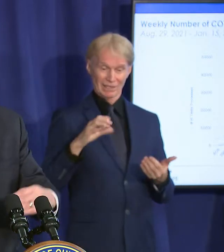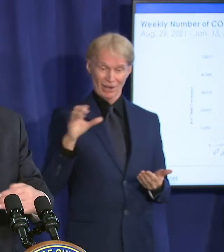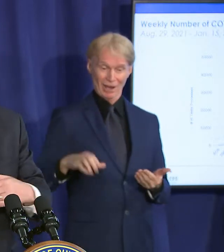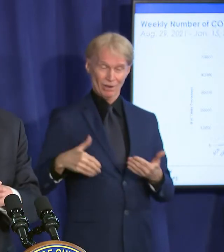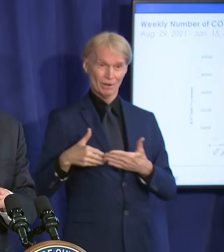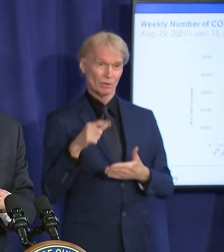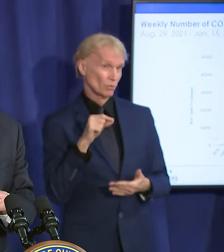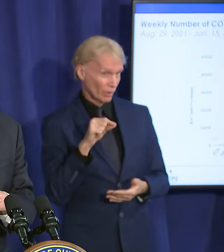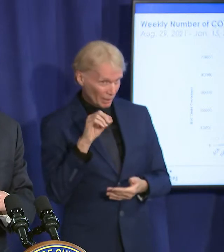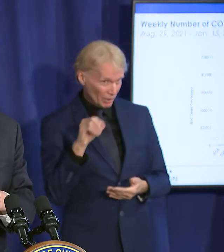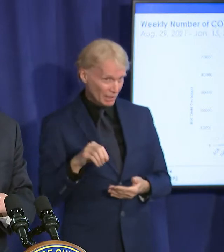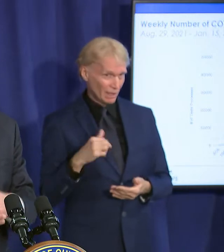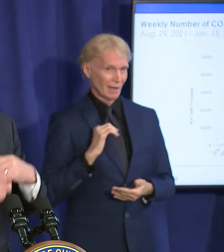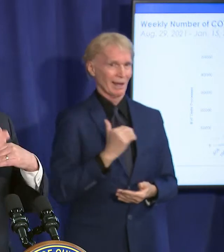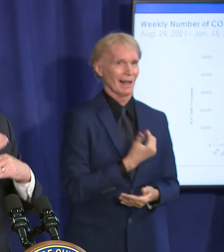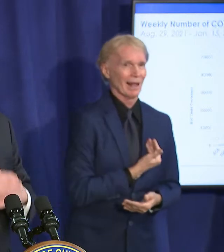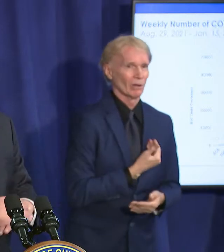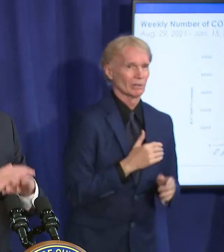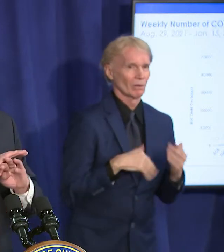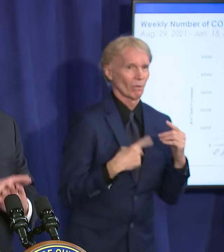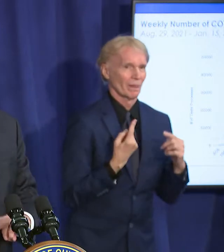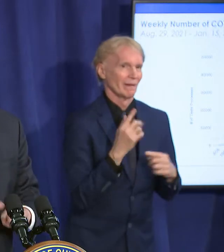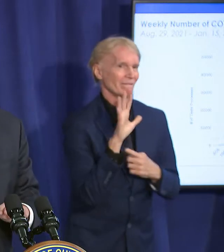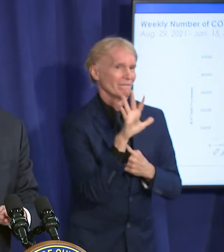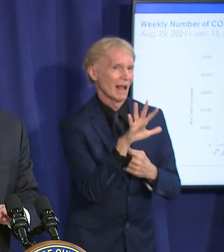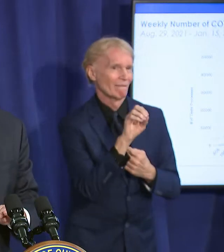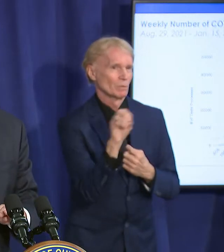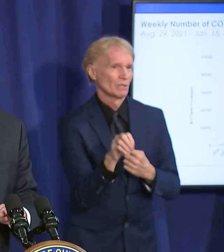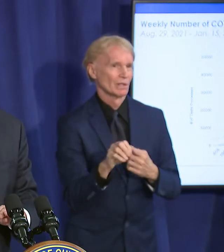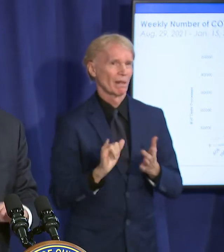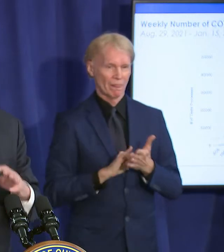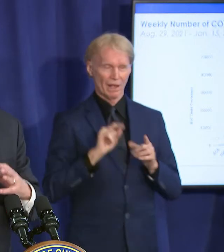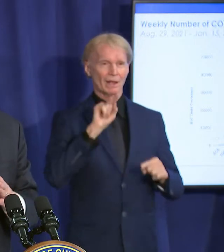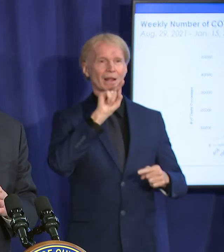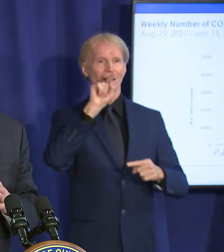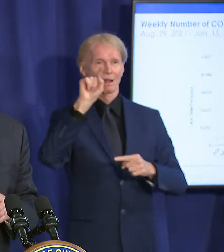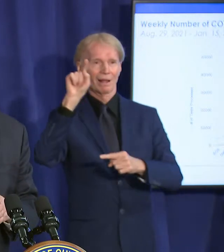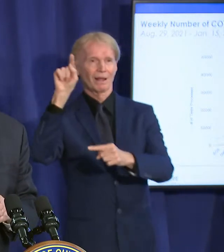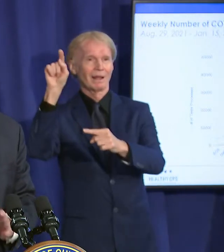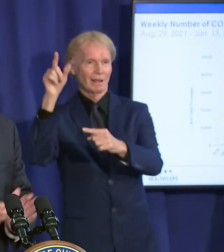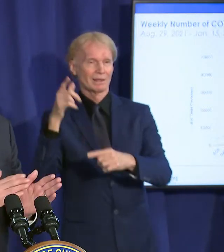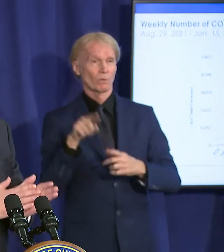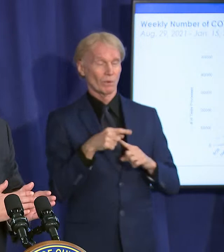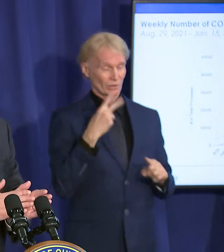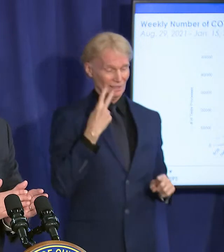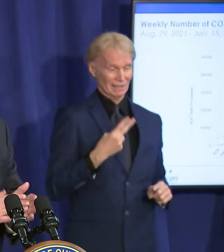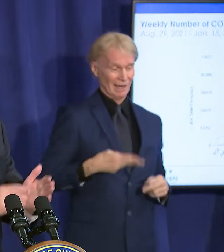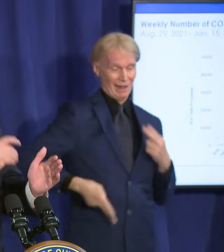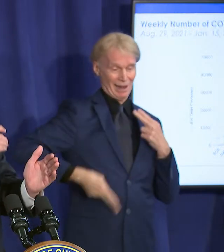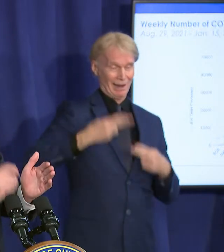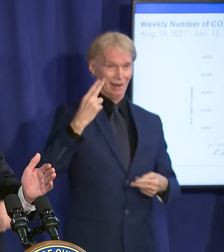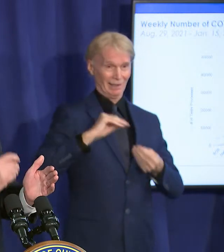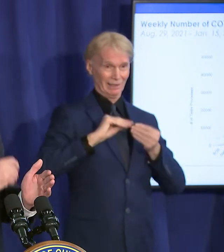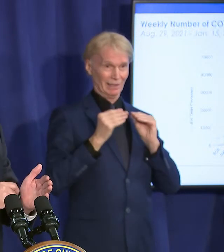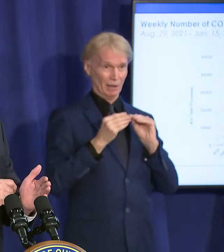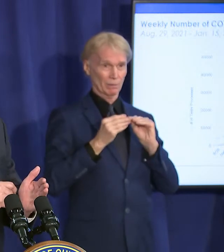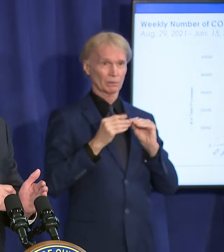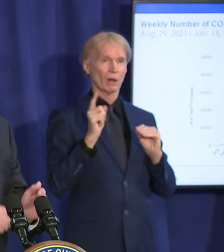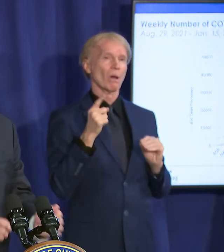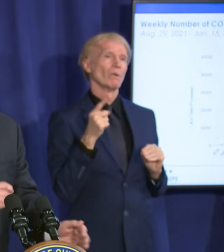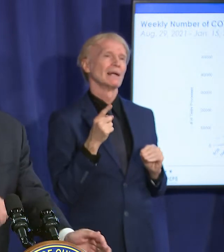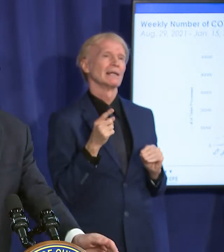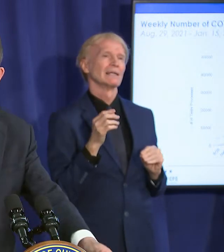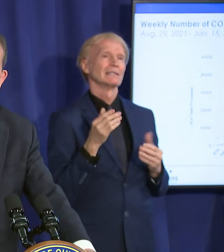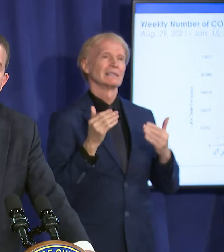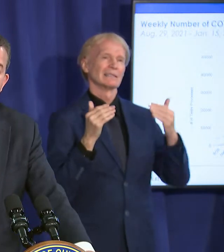our positivity rate was hit 5%. We have seen that pattern consistently, that whenever you look at our cases, as high as they are, we're always a